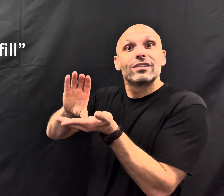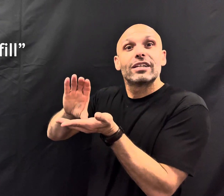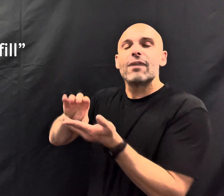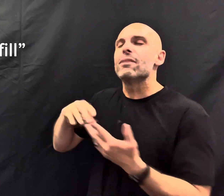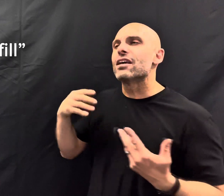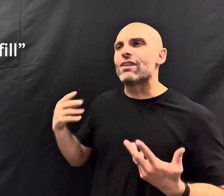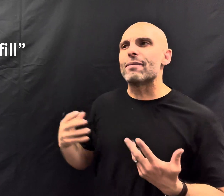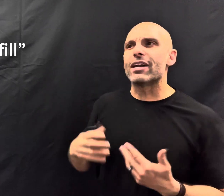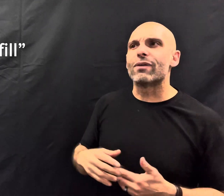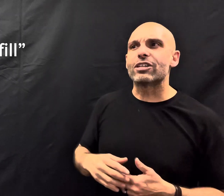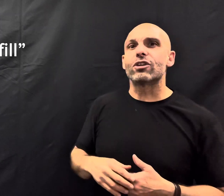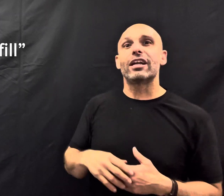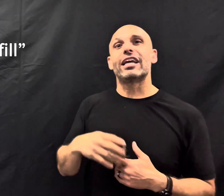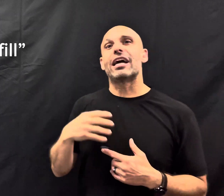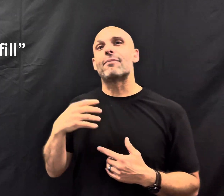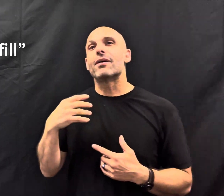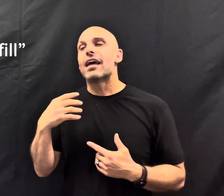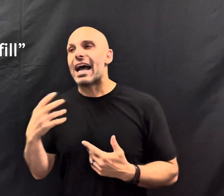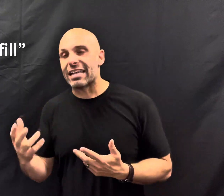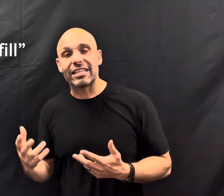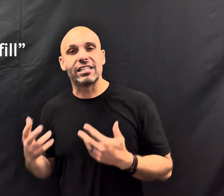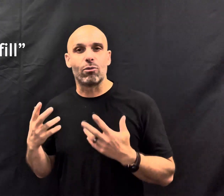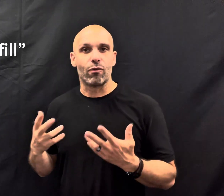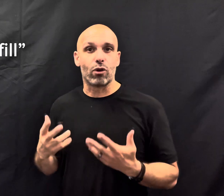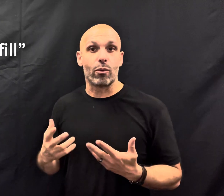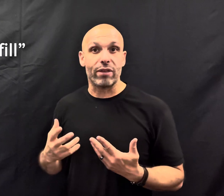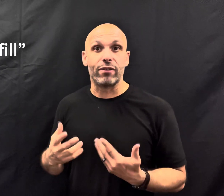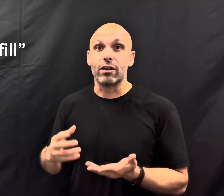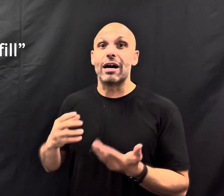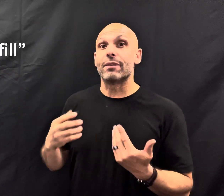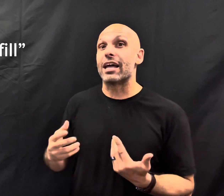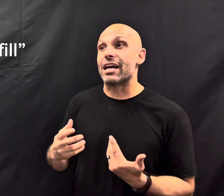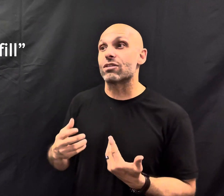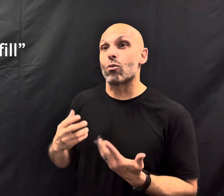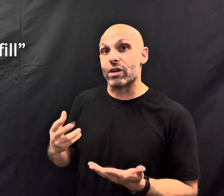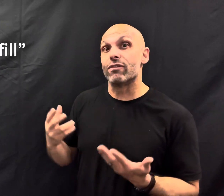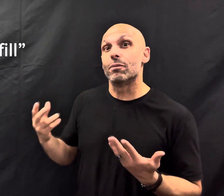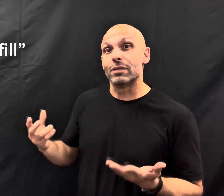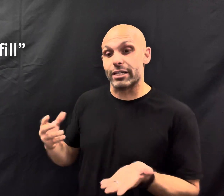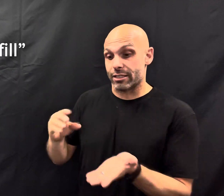Okay? If I'm at a restaurant and I'm asking someone for a refill, I'm going to ask, refill please.